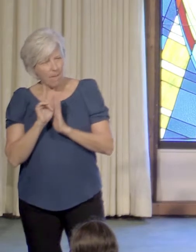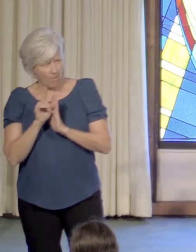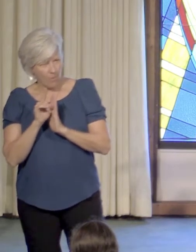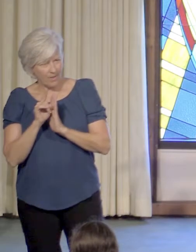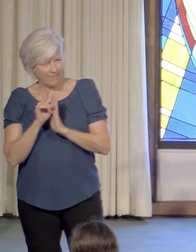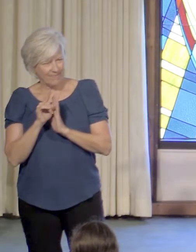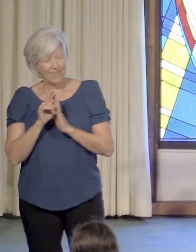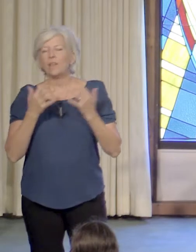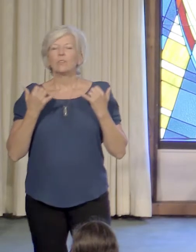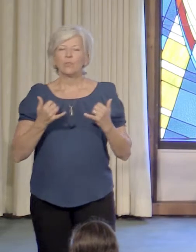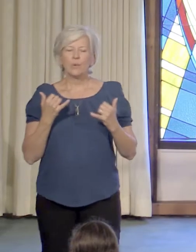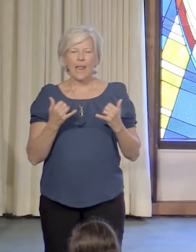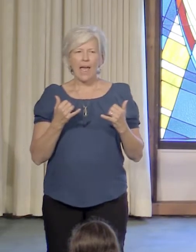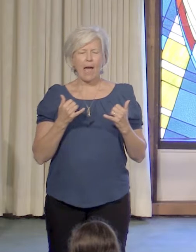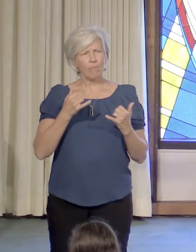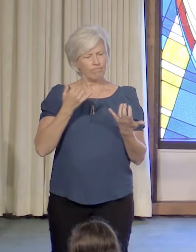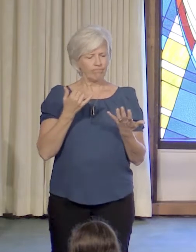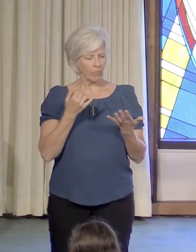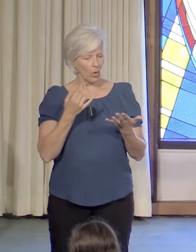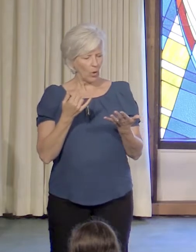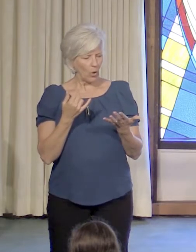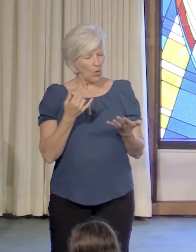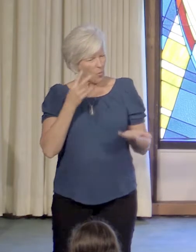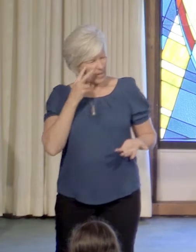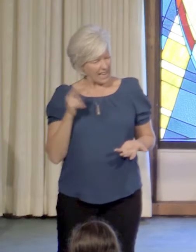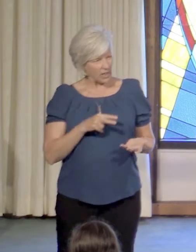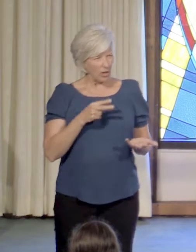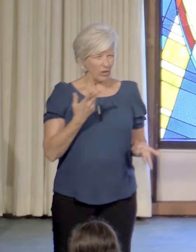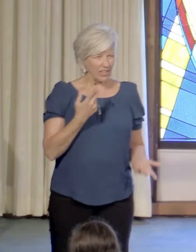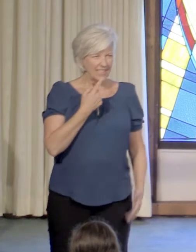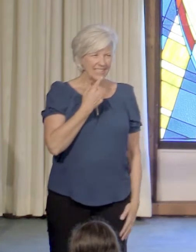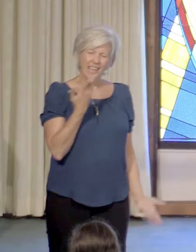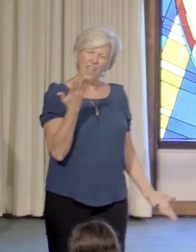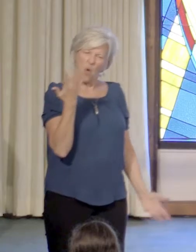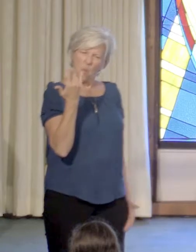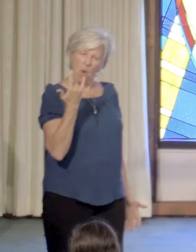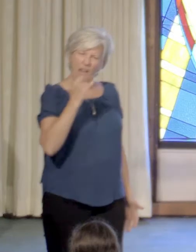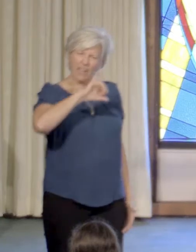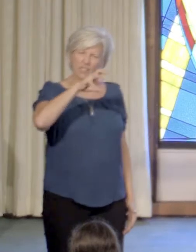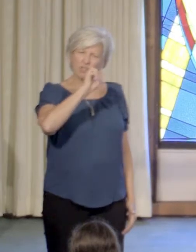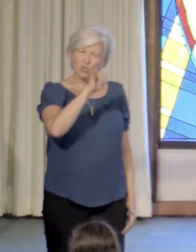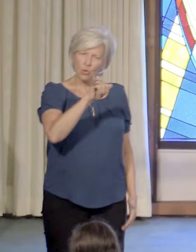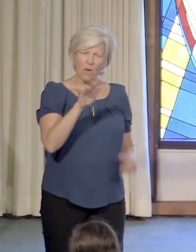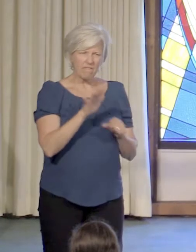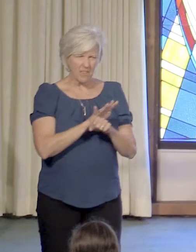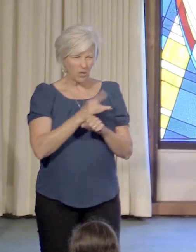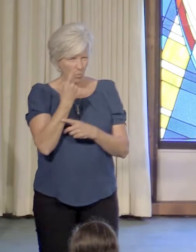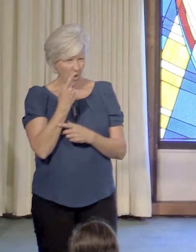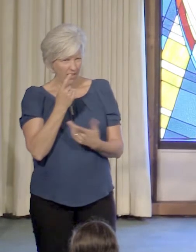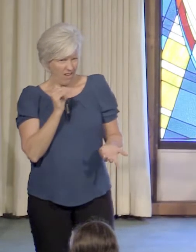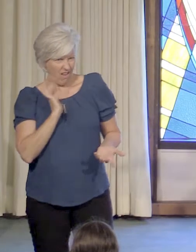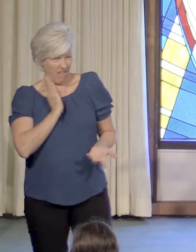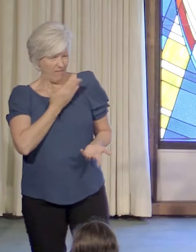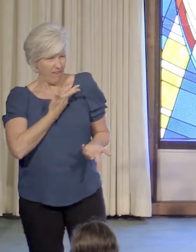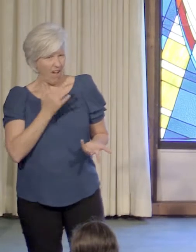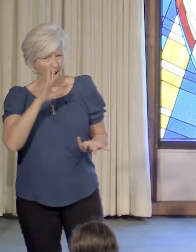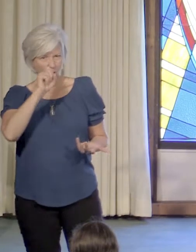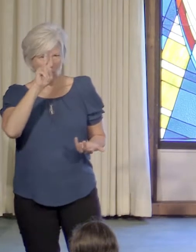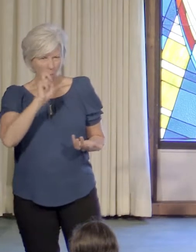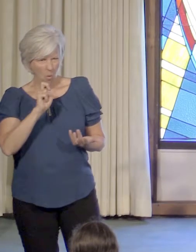we take a look and we say, well, gee, why is joy one of our core, joy-filled one of our core values? Why do we